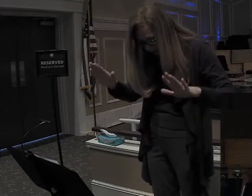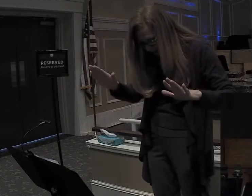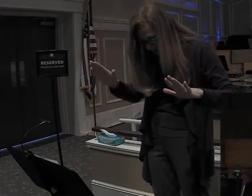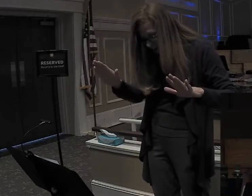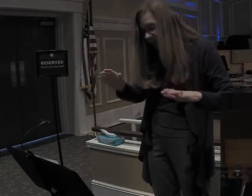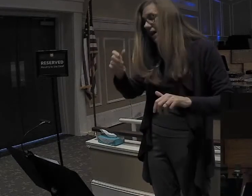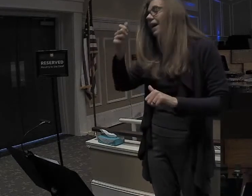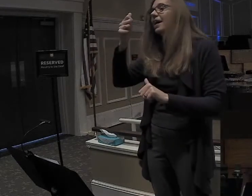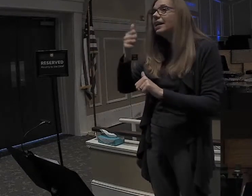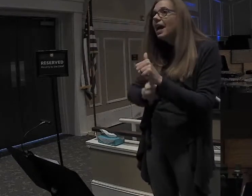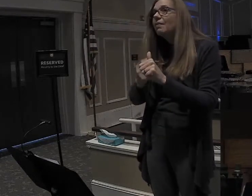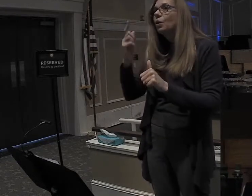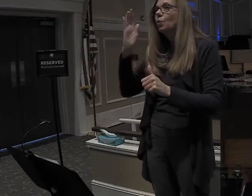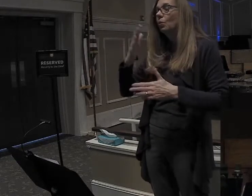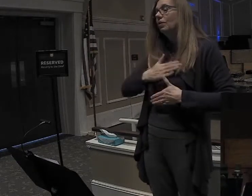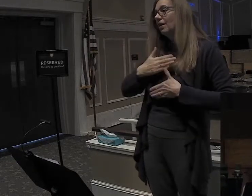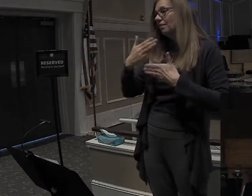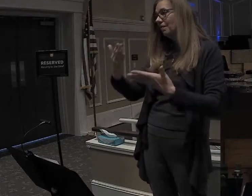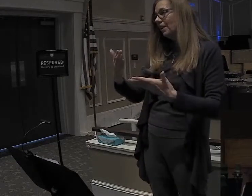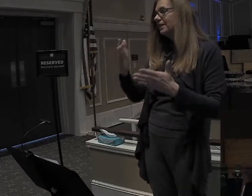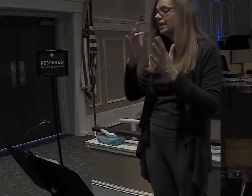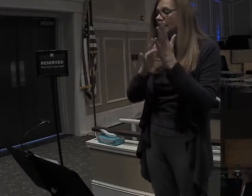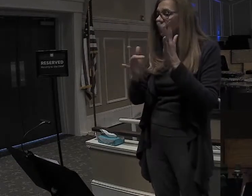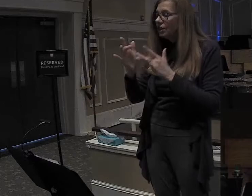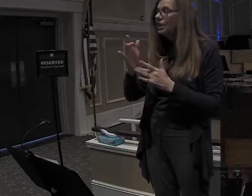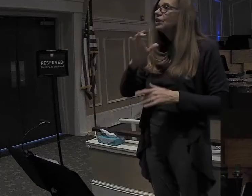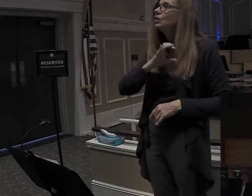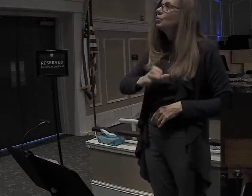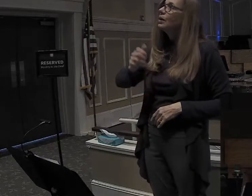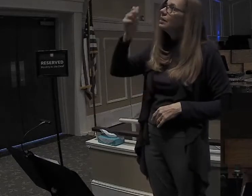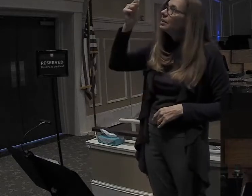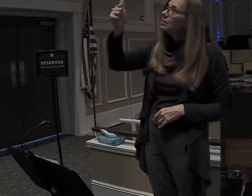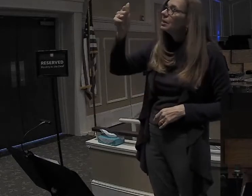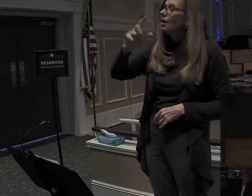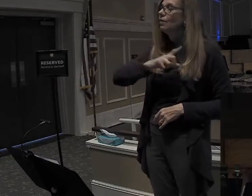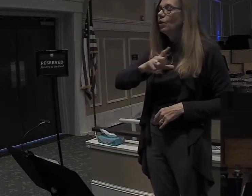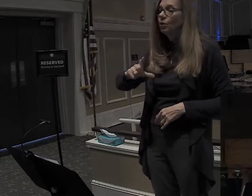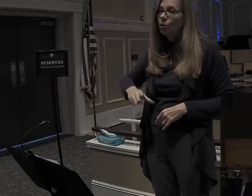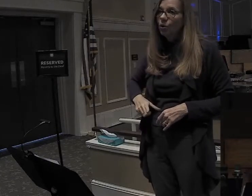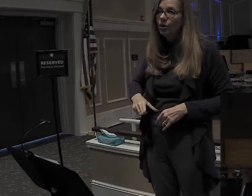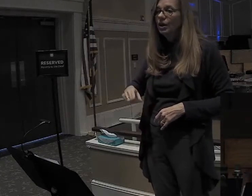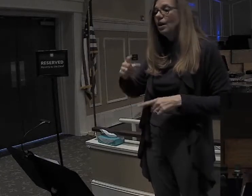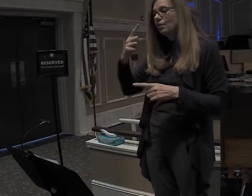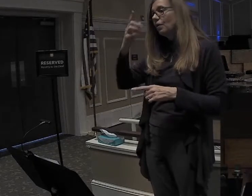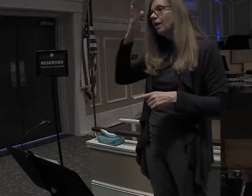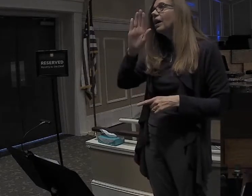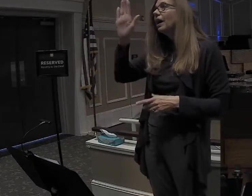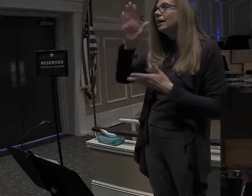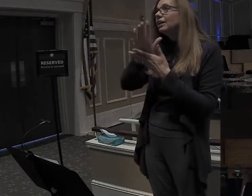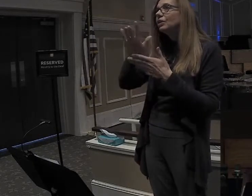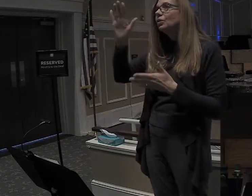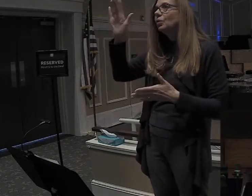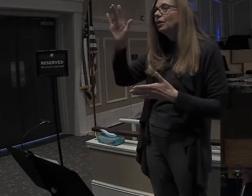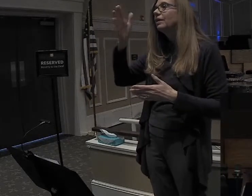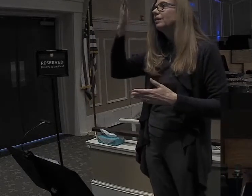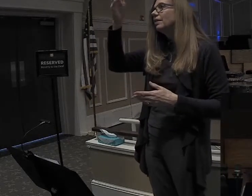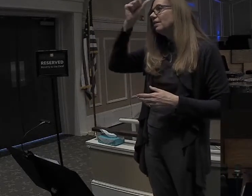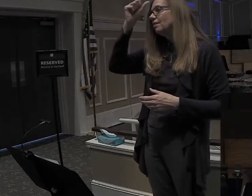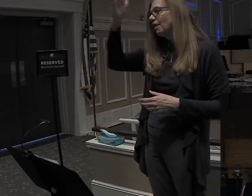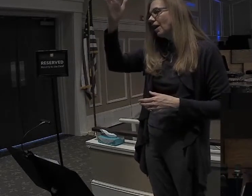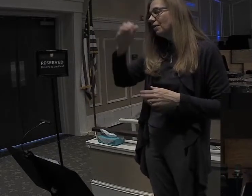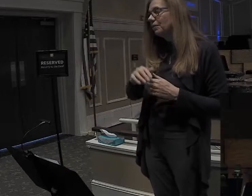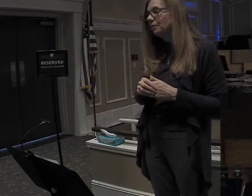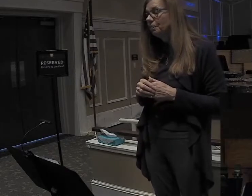every tongue will confess that Jesus Christ is Lord, to the glory of God the Father. And